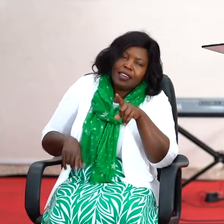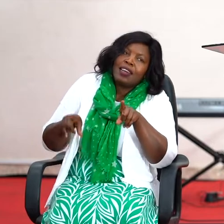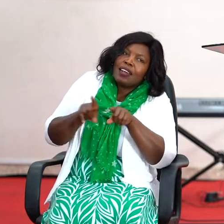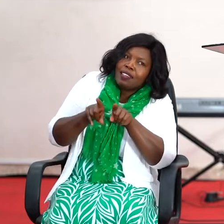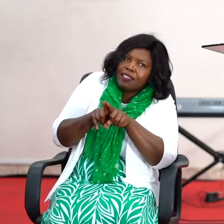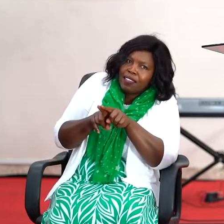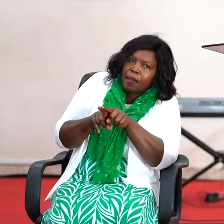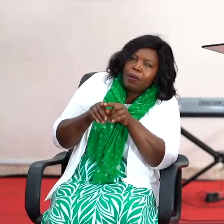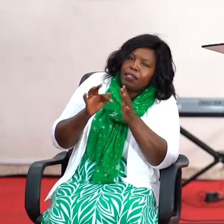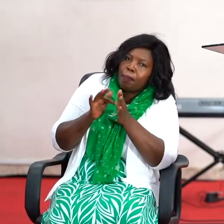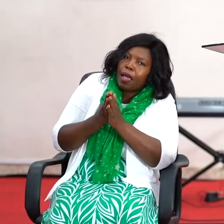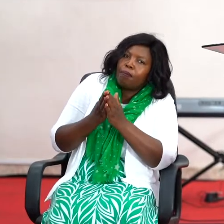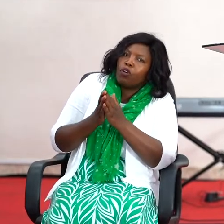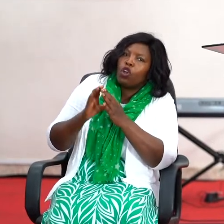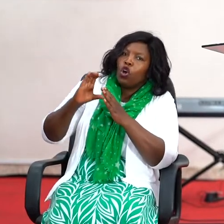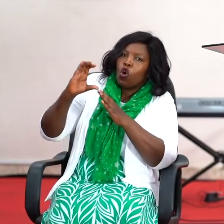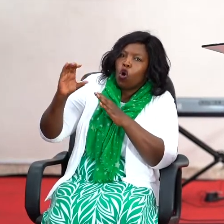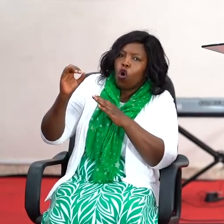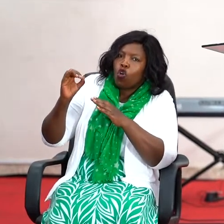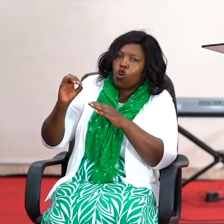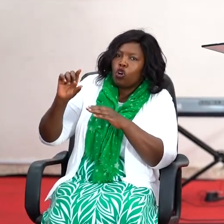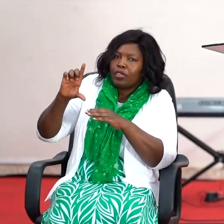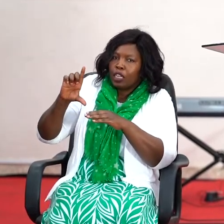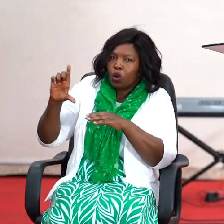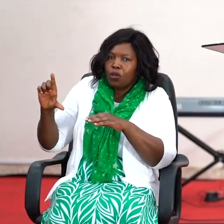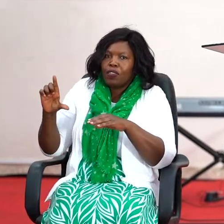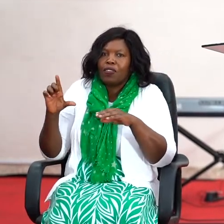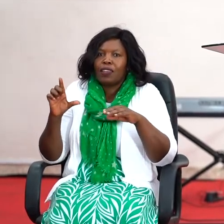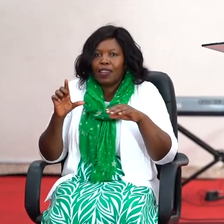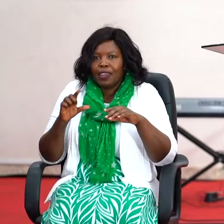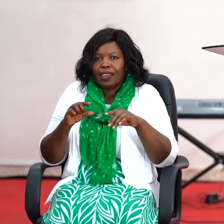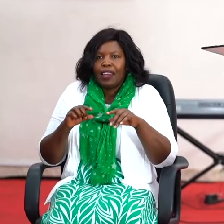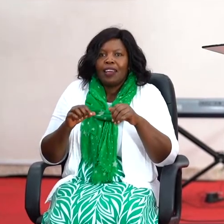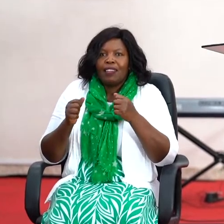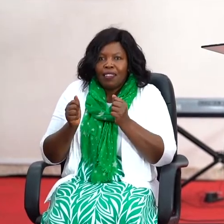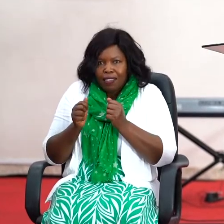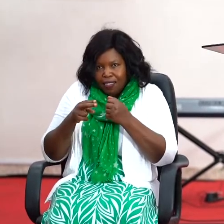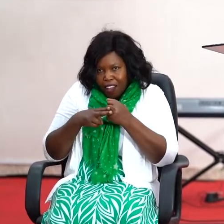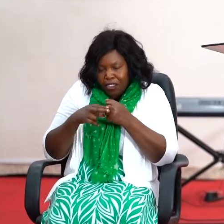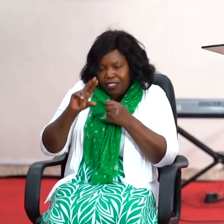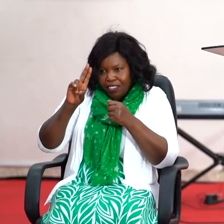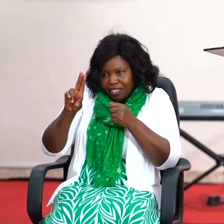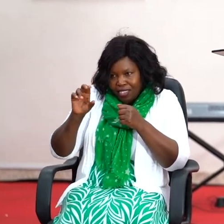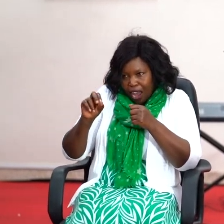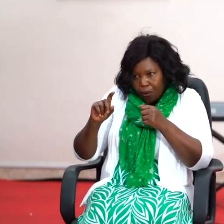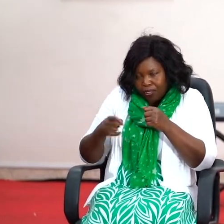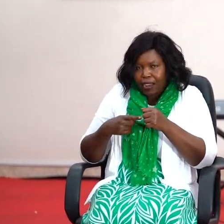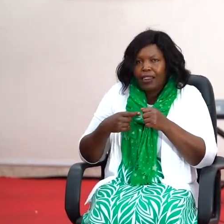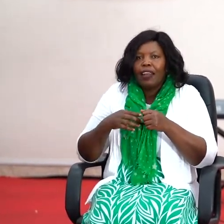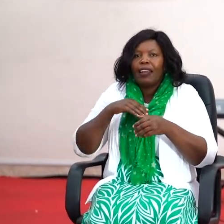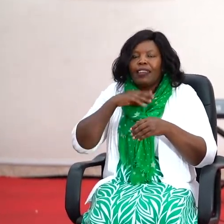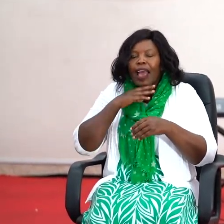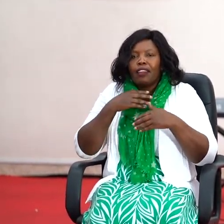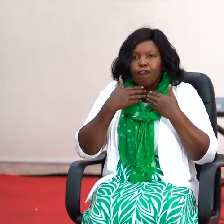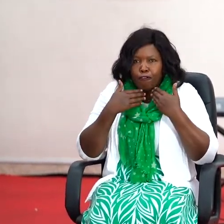Even in the book of Chronicles, we see David counting the fighting men, and 70,000 had lost their lives because